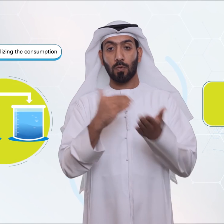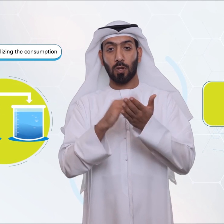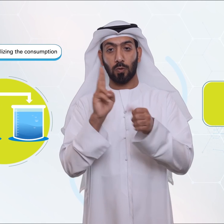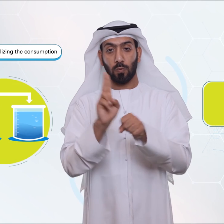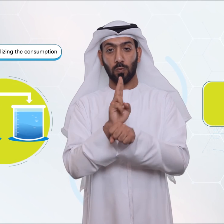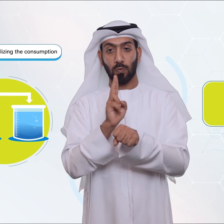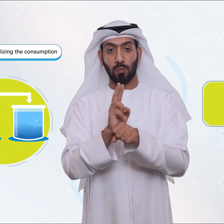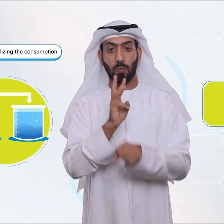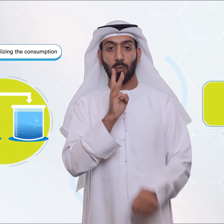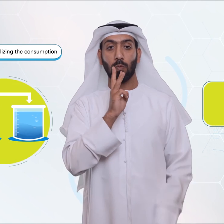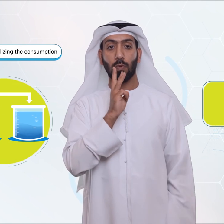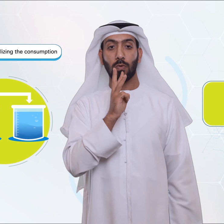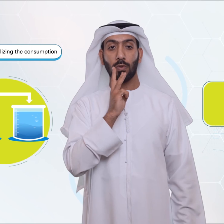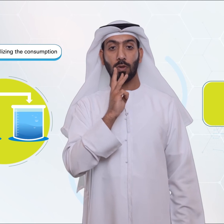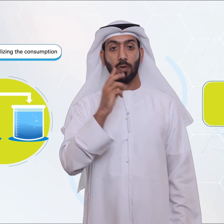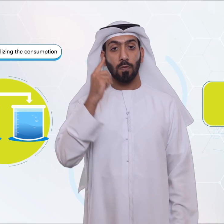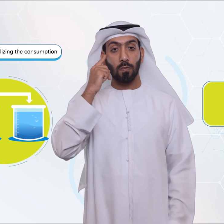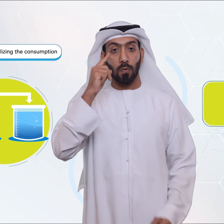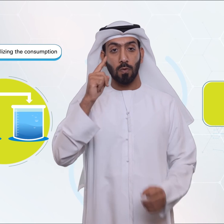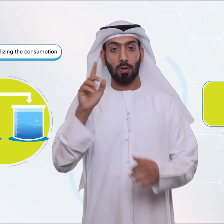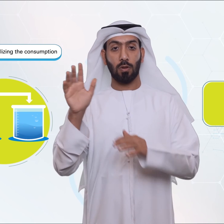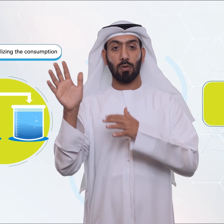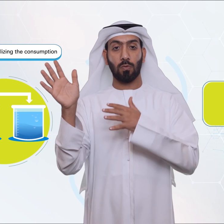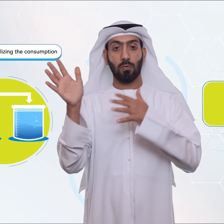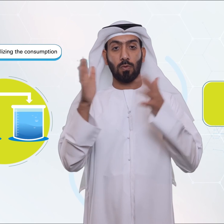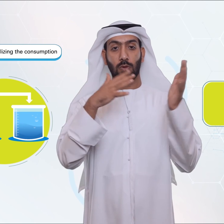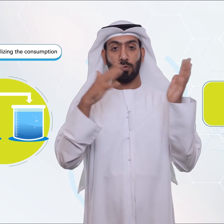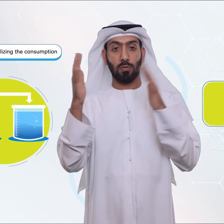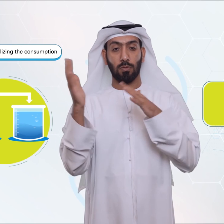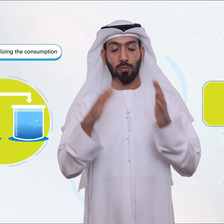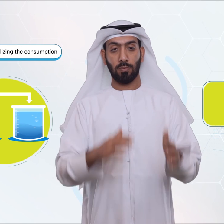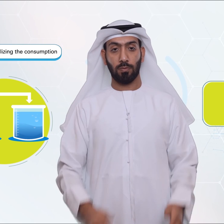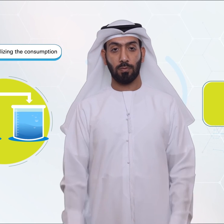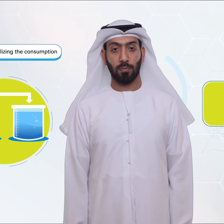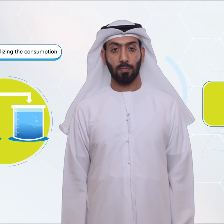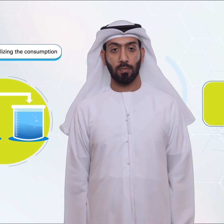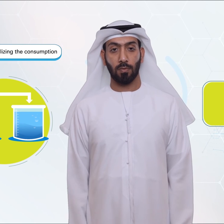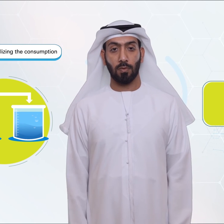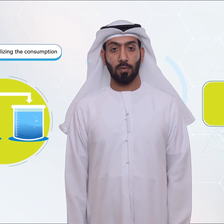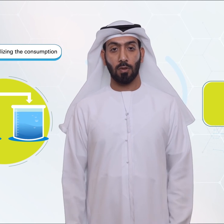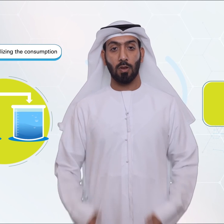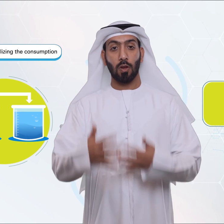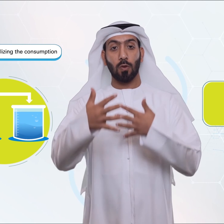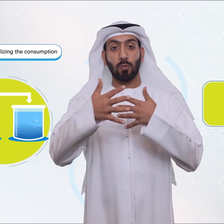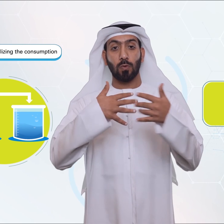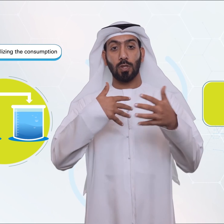reused, provided that the treated water conforms to the standards of the World Health Organization for use in